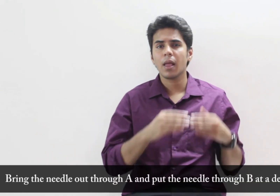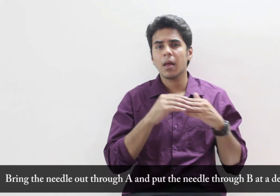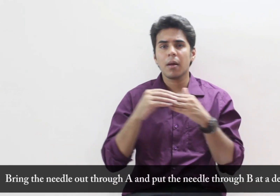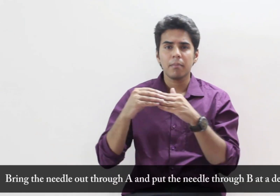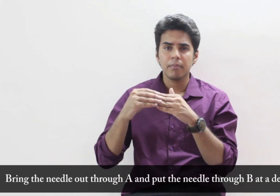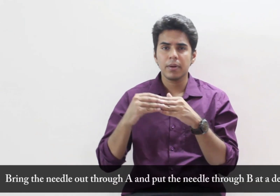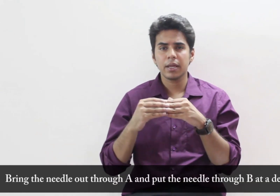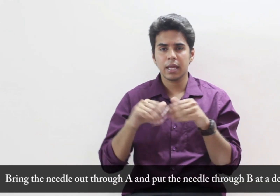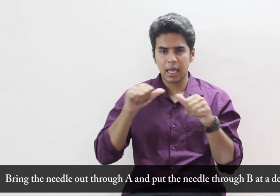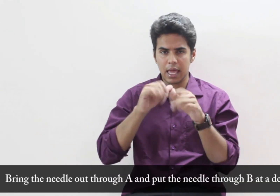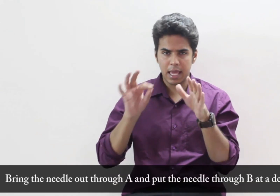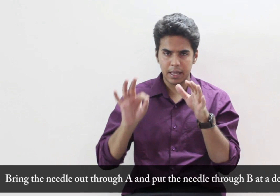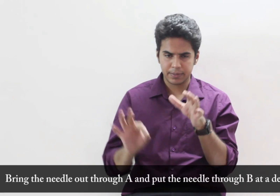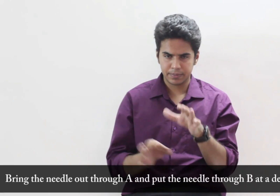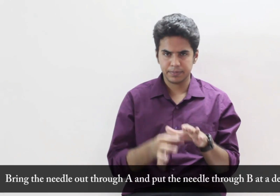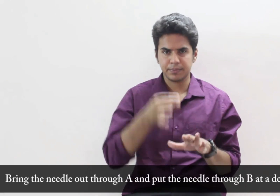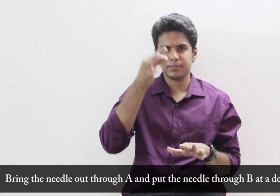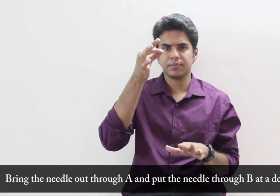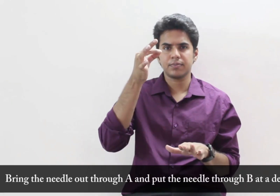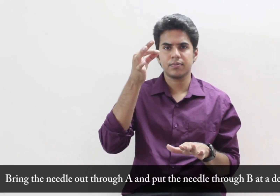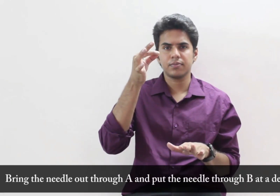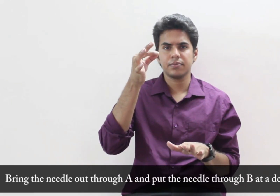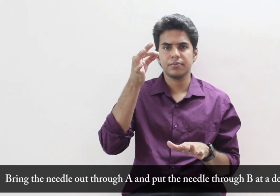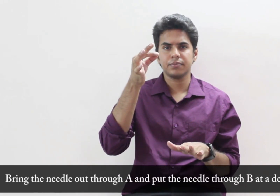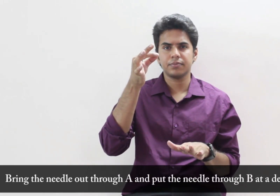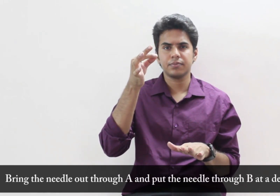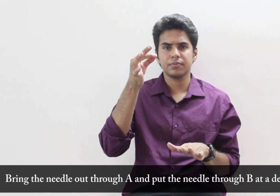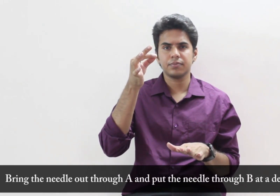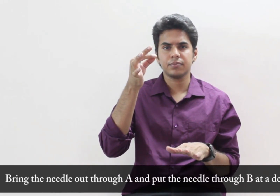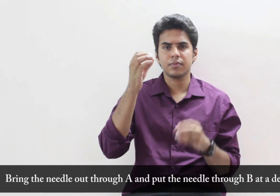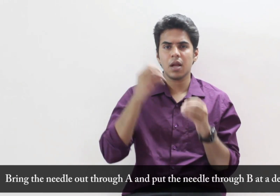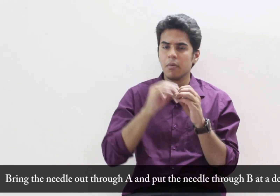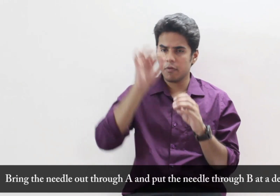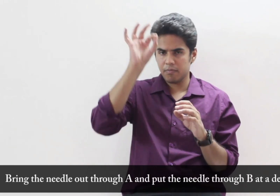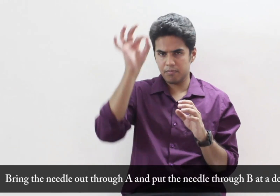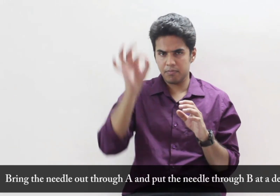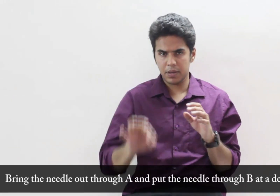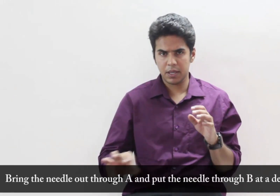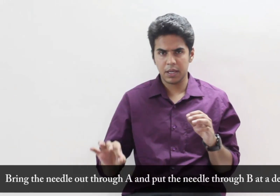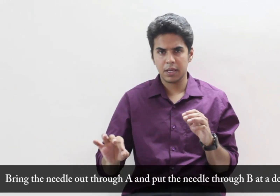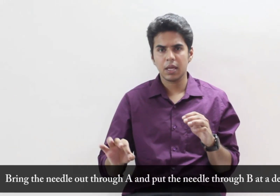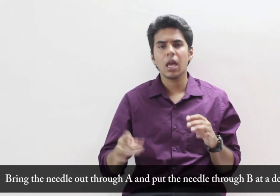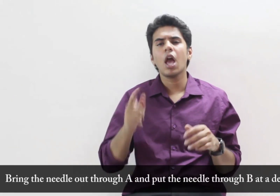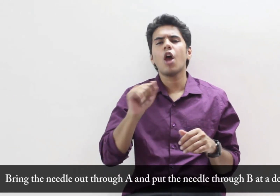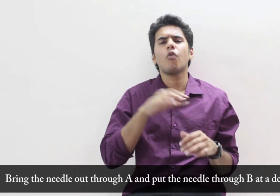Bring the needle out through A and put the needle through B at a desired length.